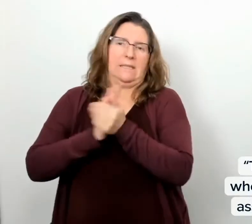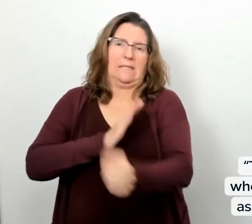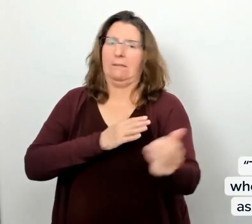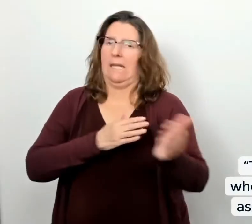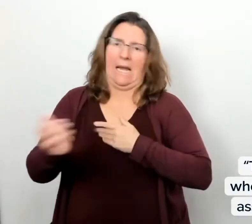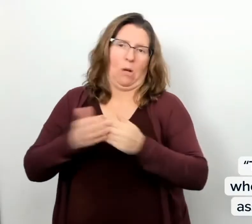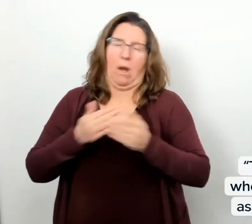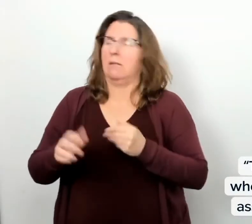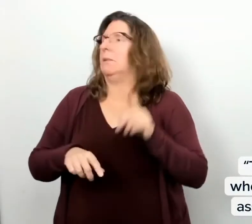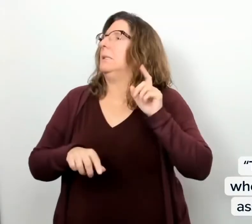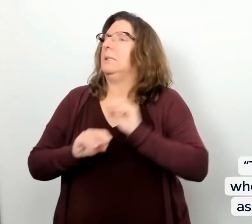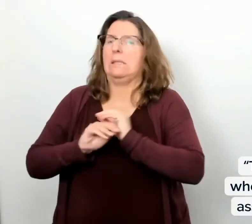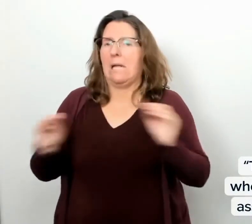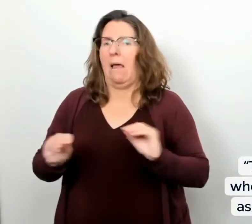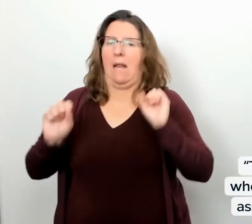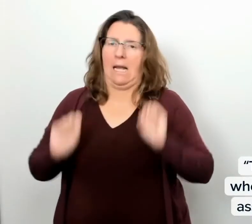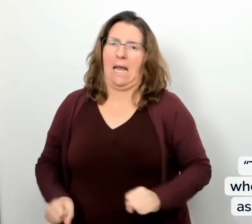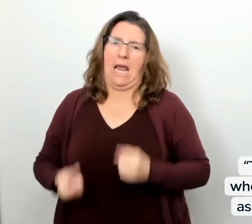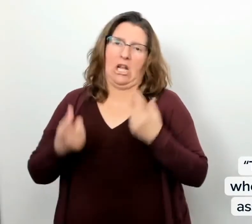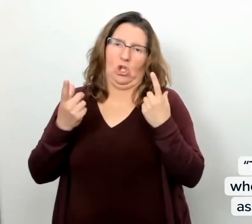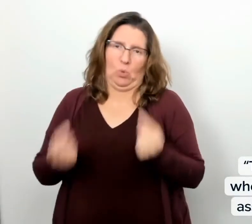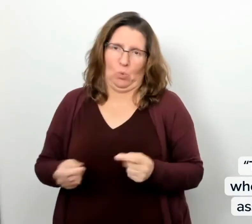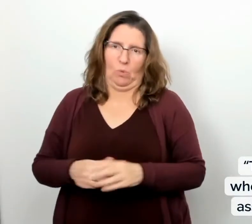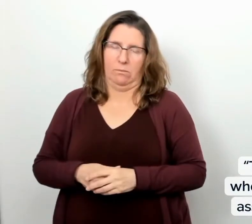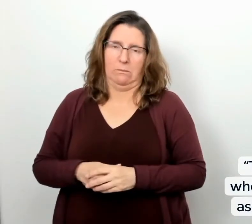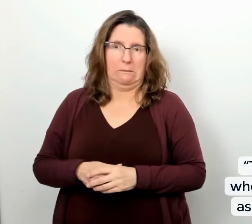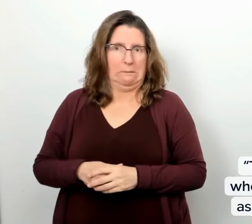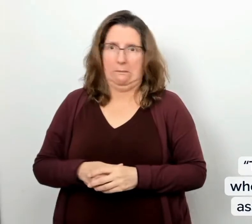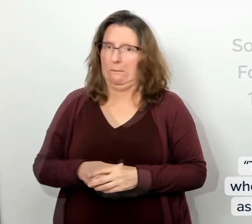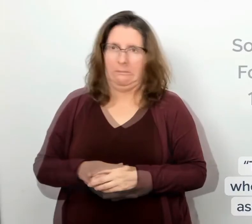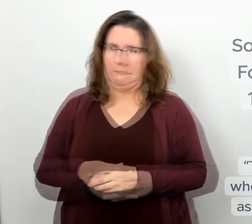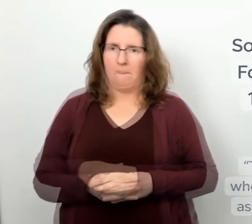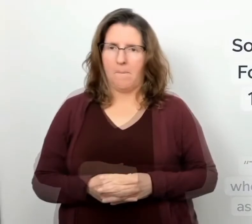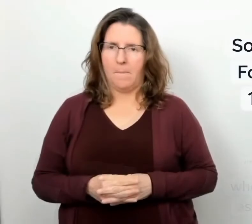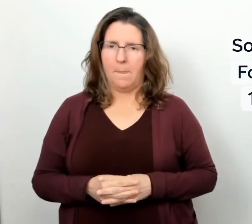assume lack of competence, if we assume no growth is possible.